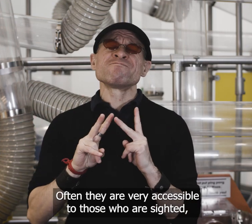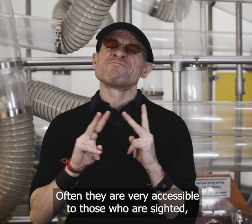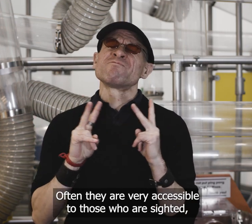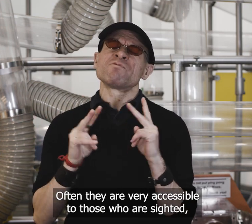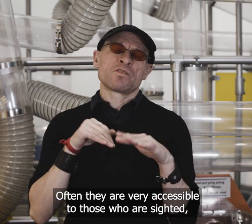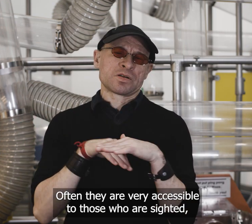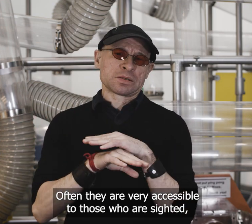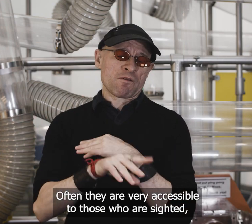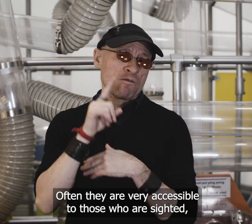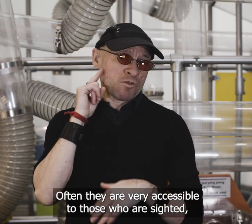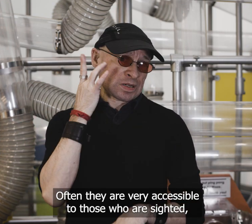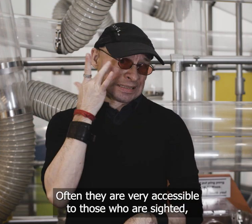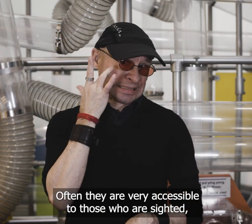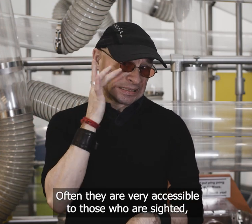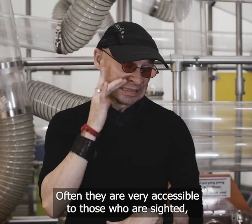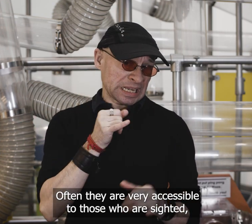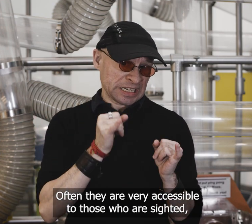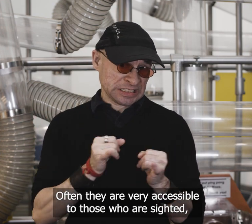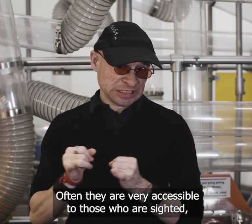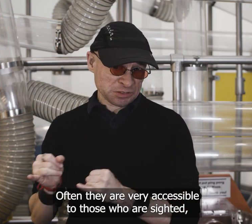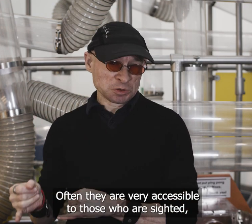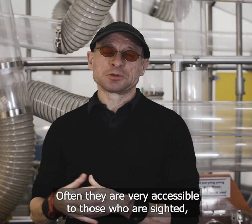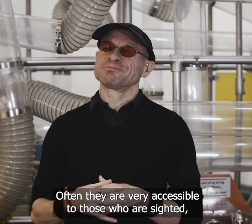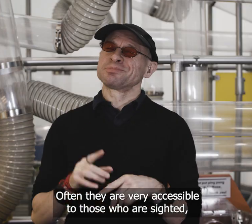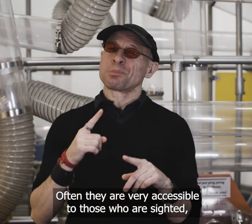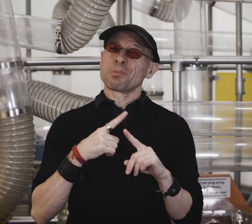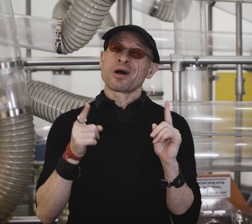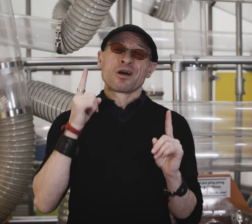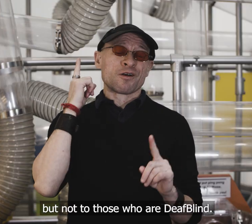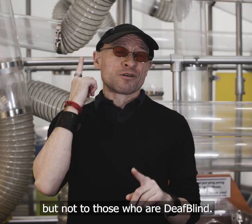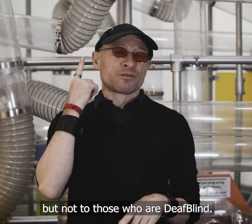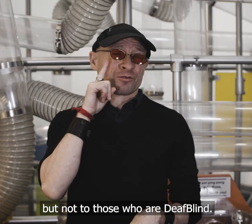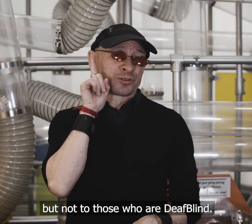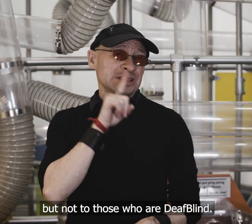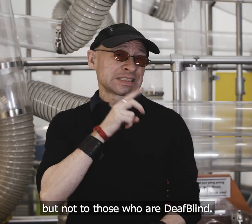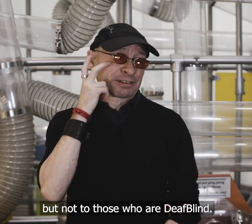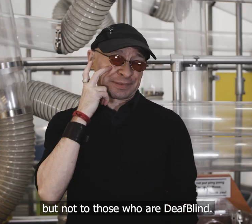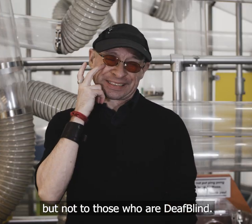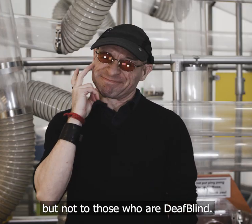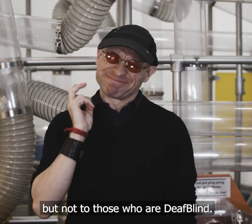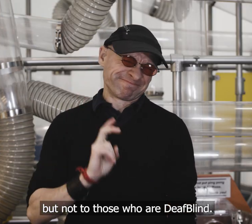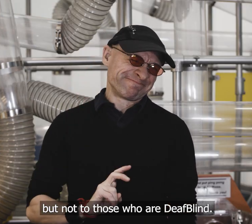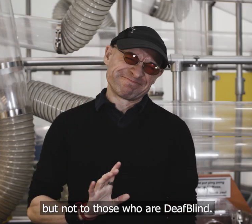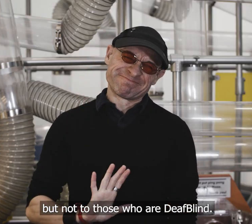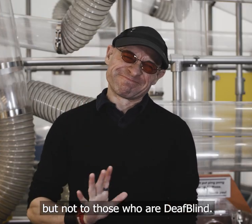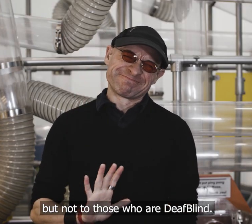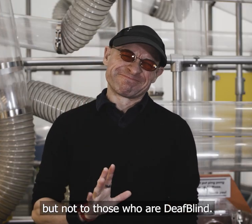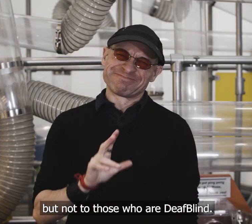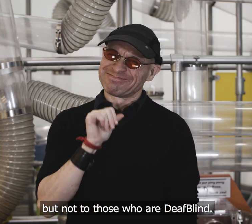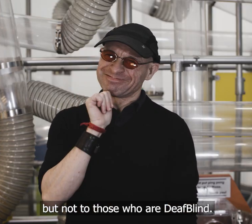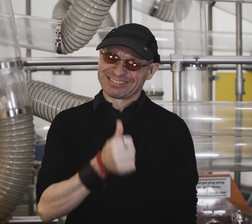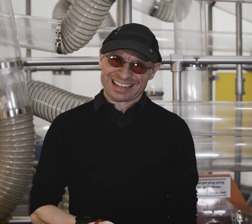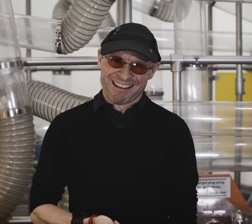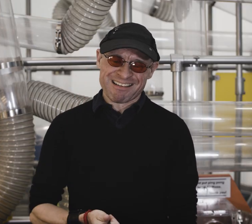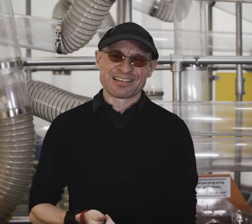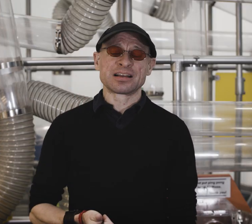Often, they are very accessible to those who are sighted, but not to those who are deaf-blind.